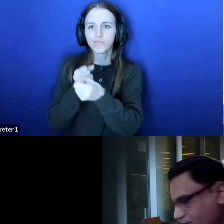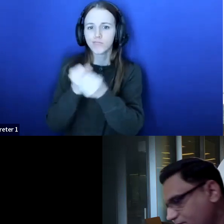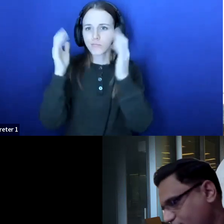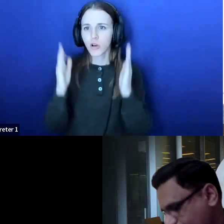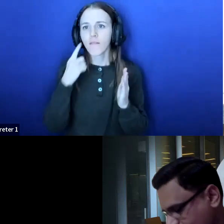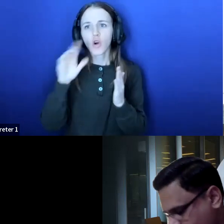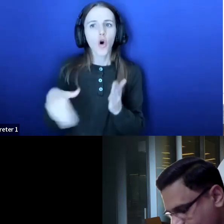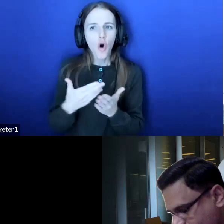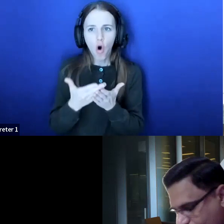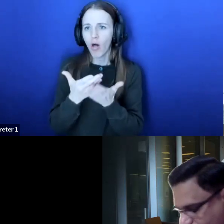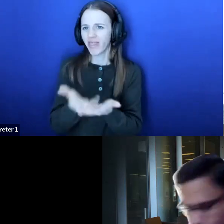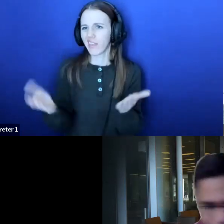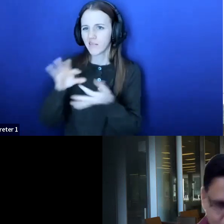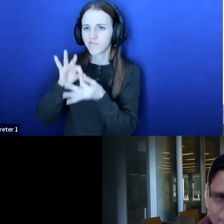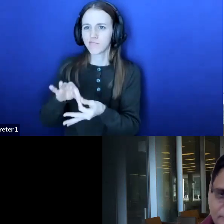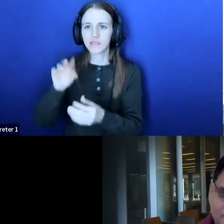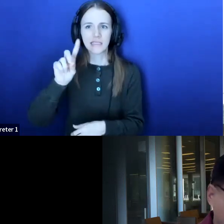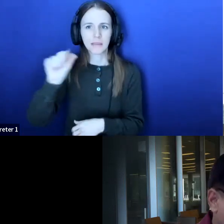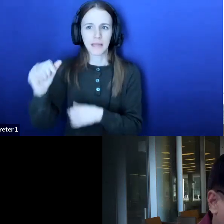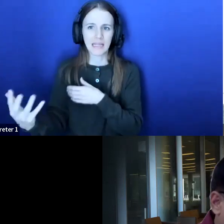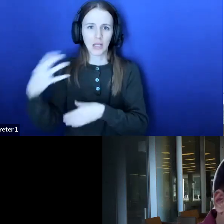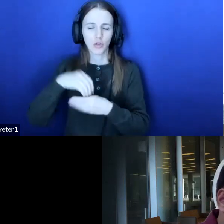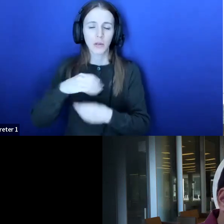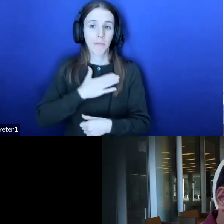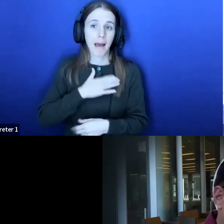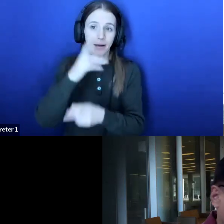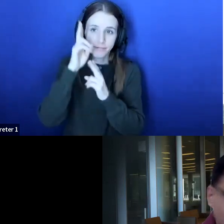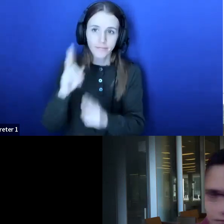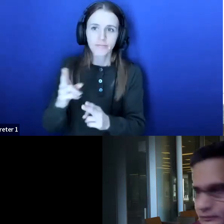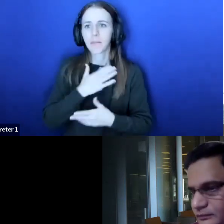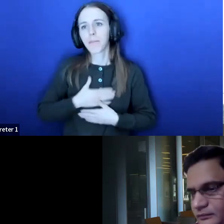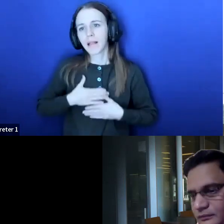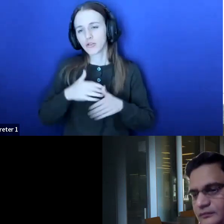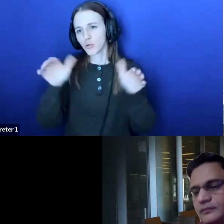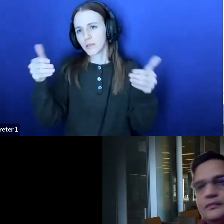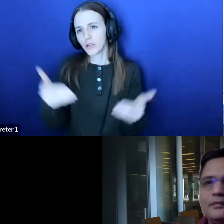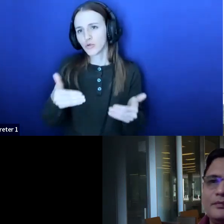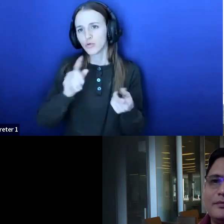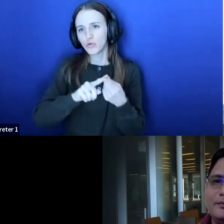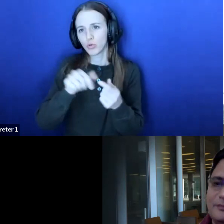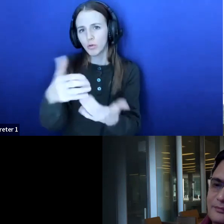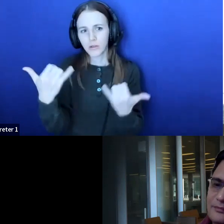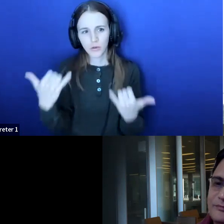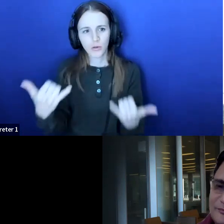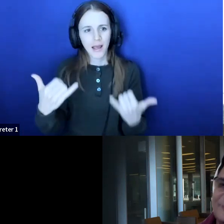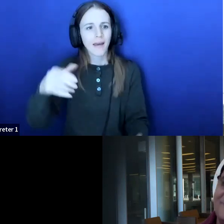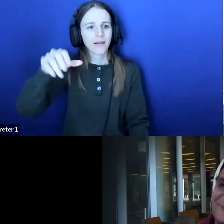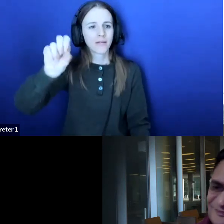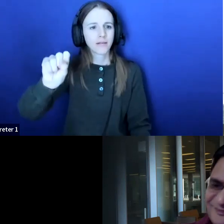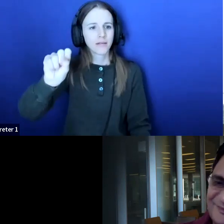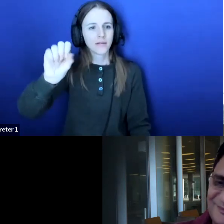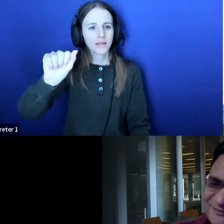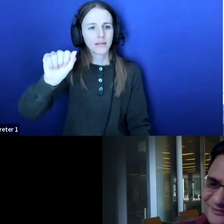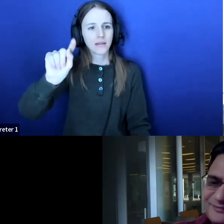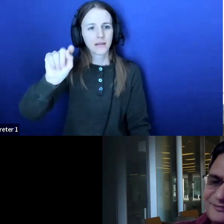disability inclusion, and it is my absolute pleasure to introduce you to him today. Satendra Singh is a